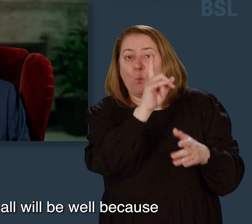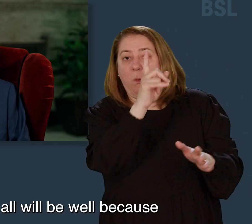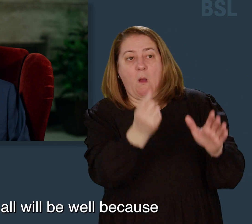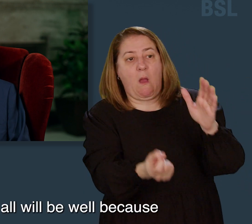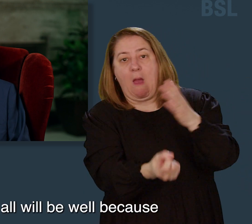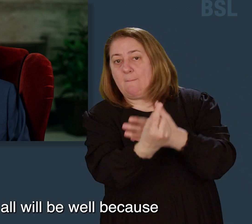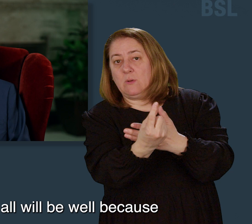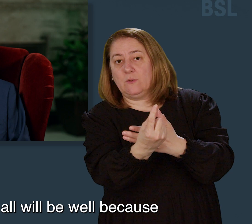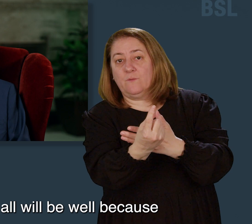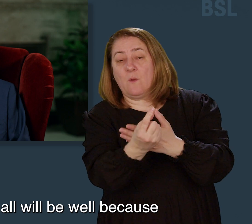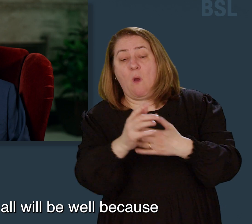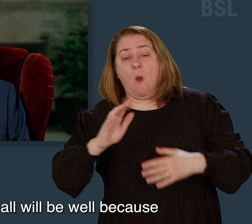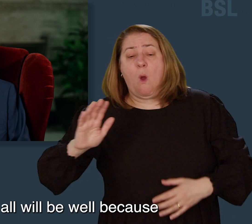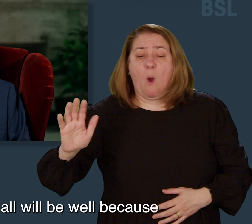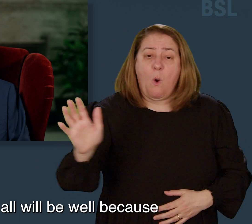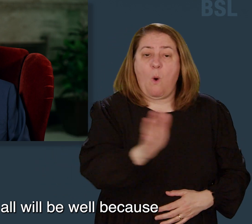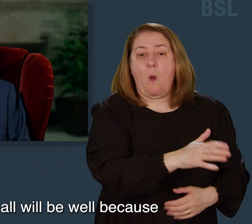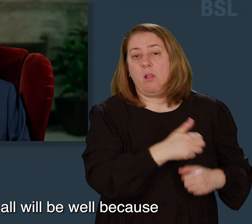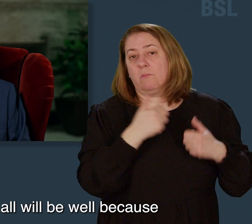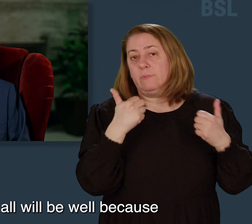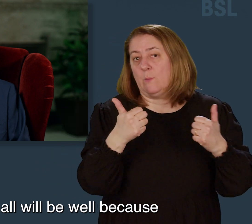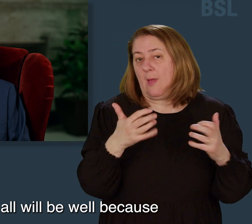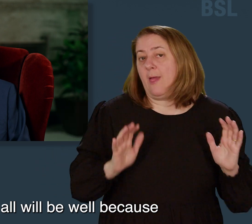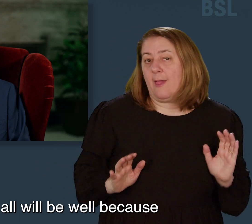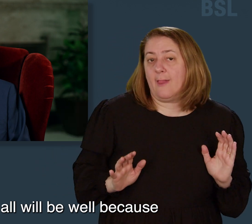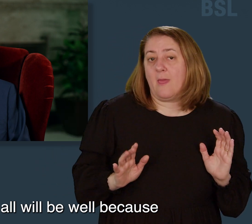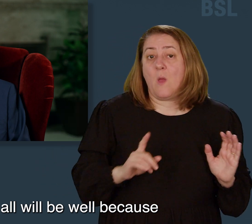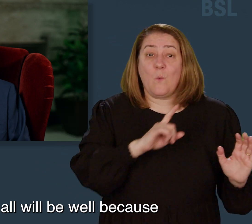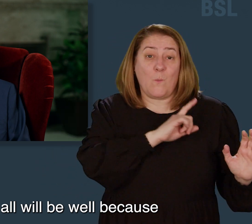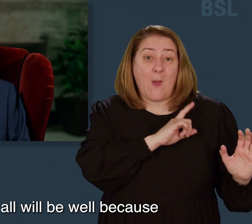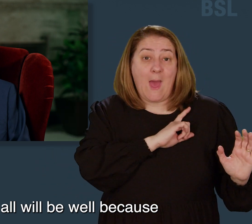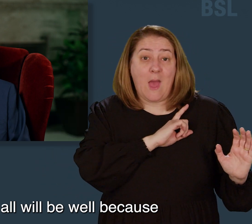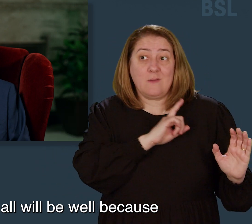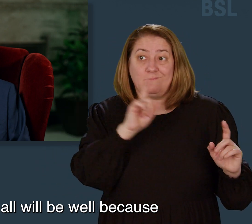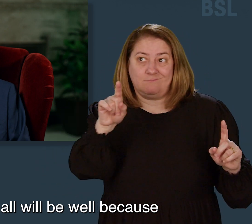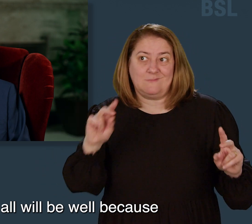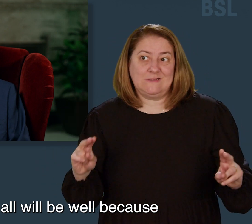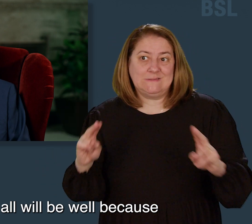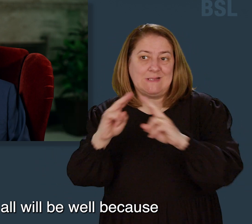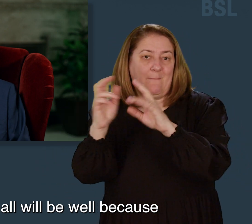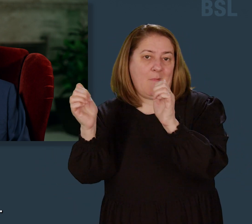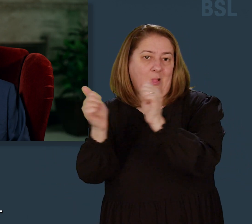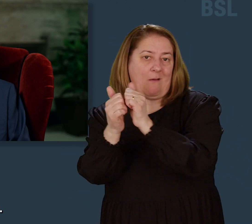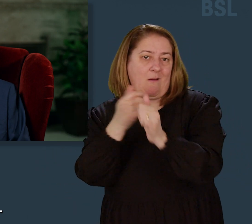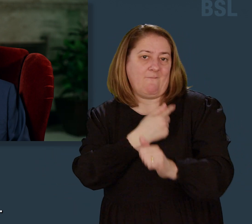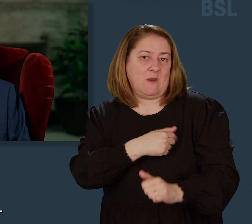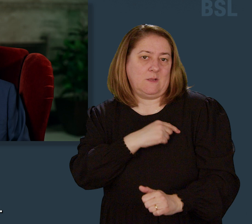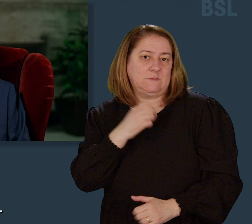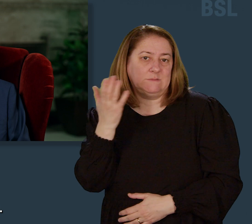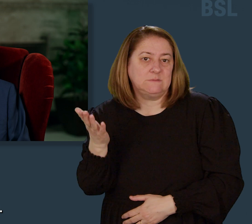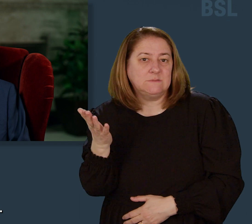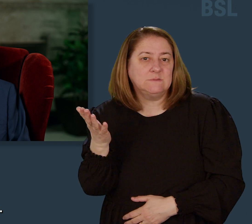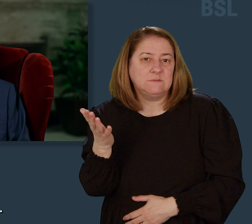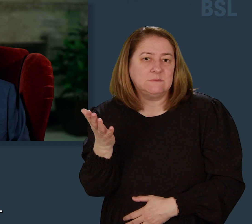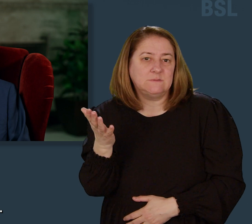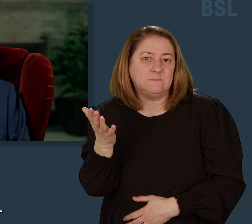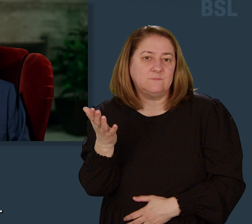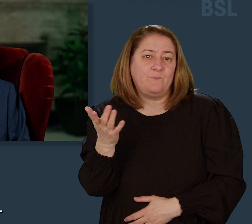No matter the outcome, all will be well because of the temple covenants.